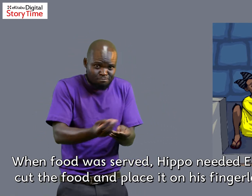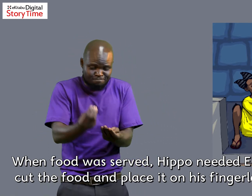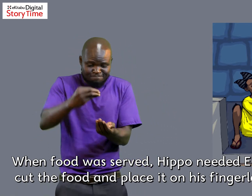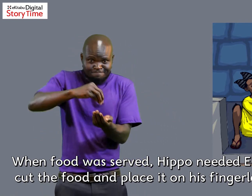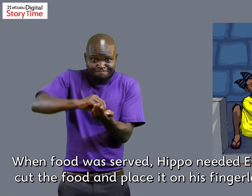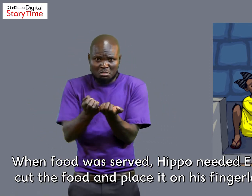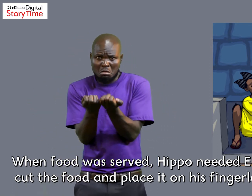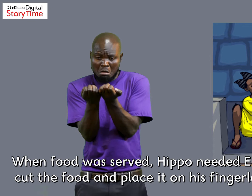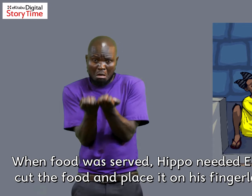palms.